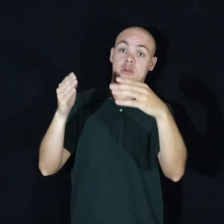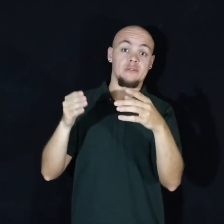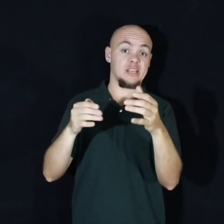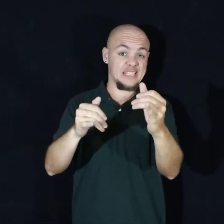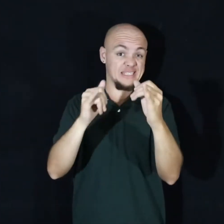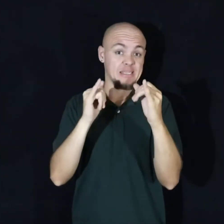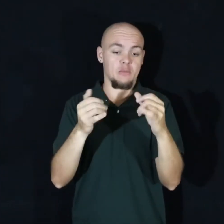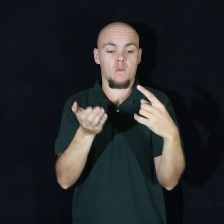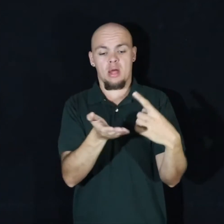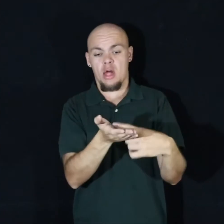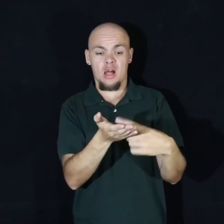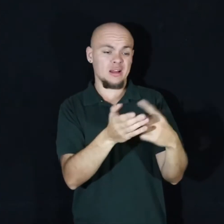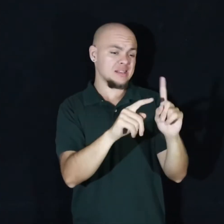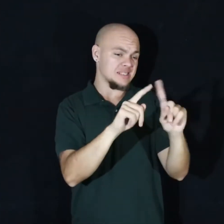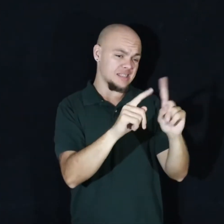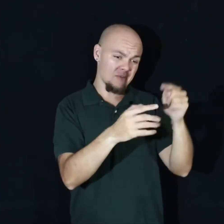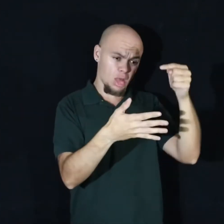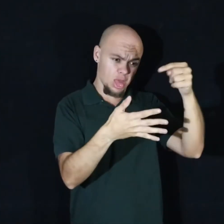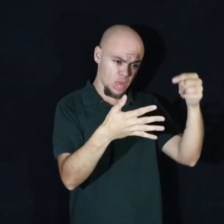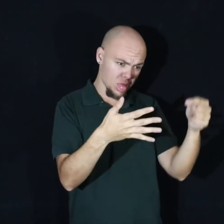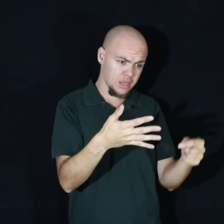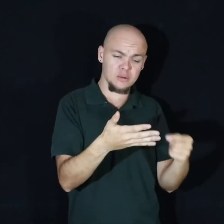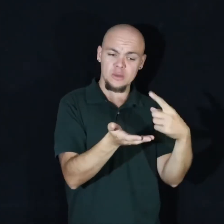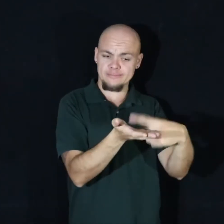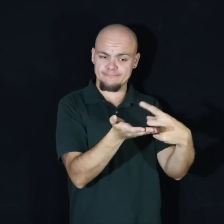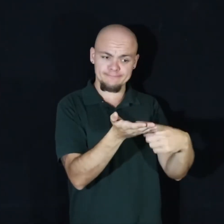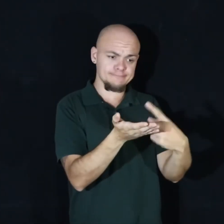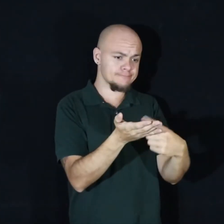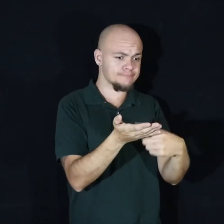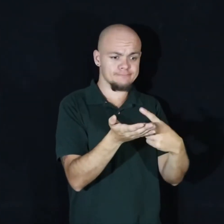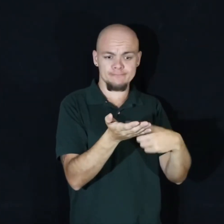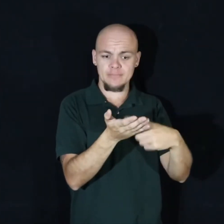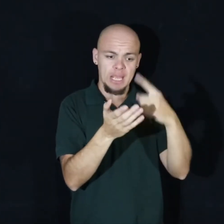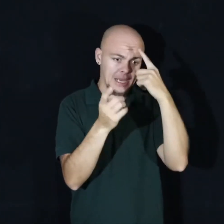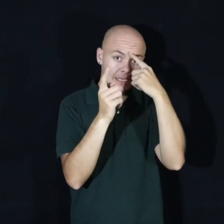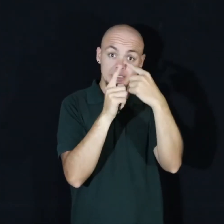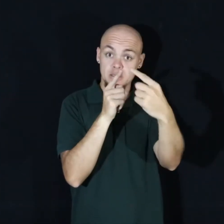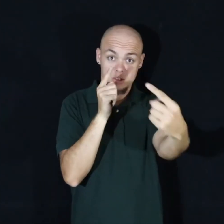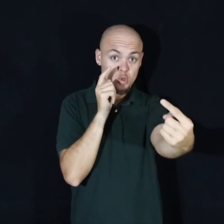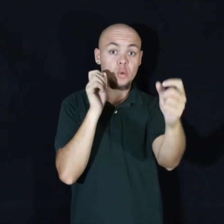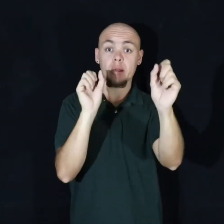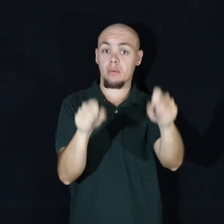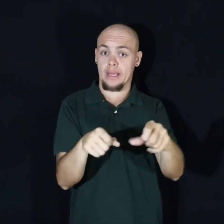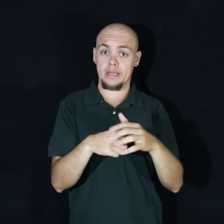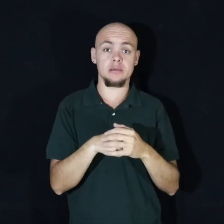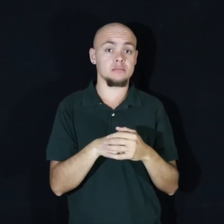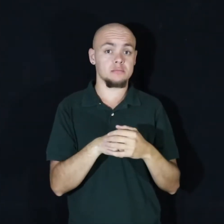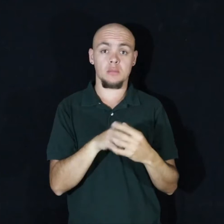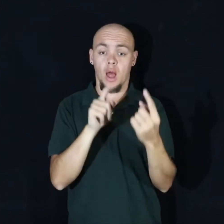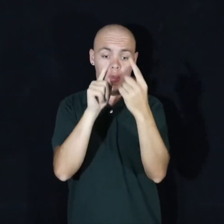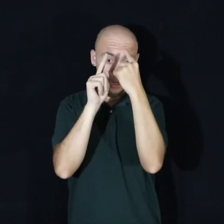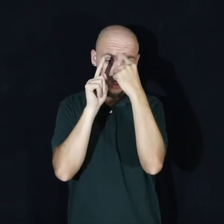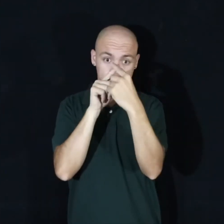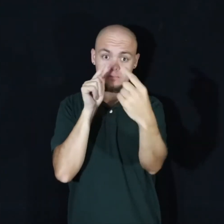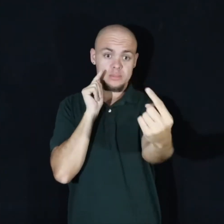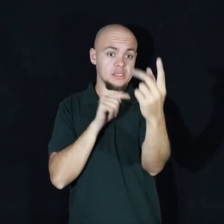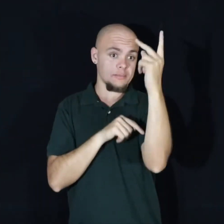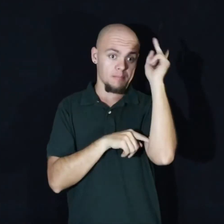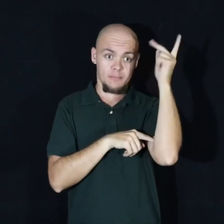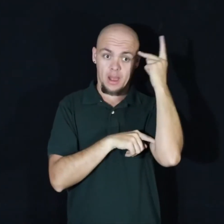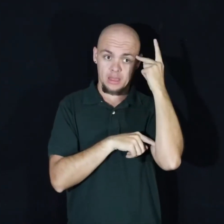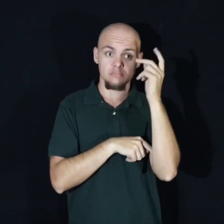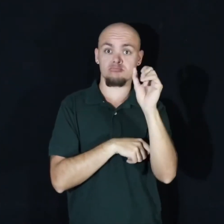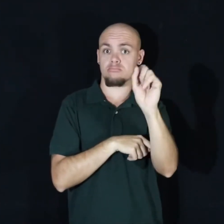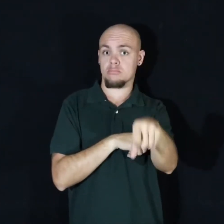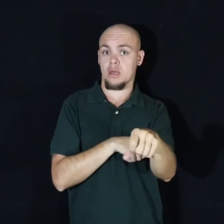Jesus-centric. As long as you're Jesus-centric like we are, we can argue about all these other points. We can discuss them. We can hold disagreeing viewpoints. We